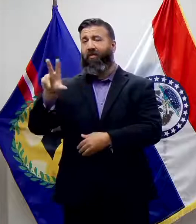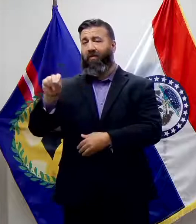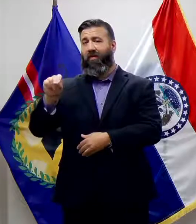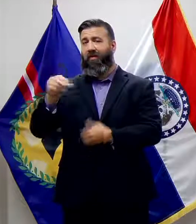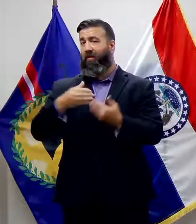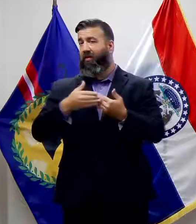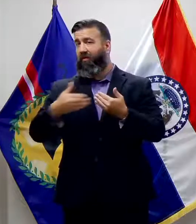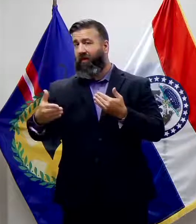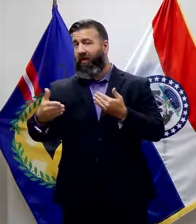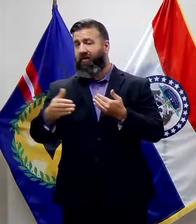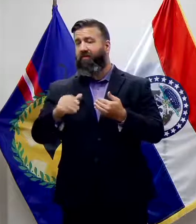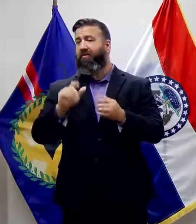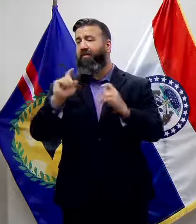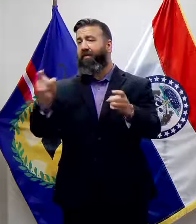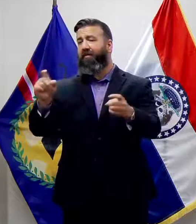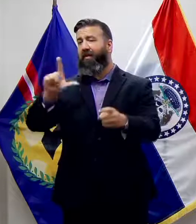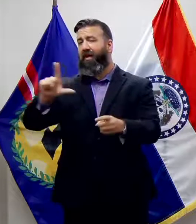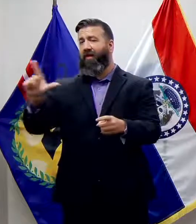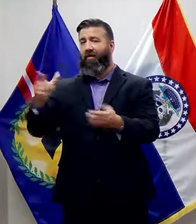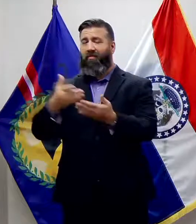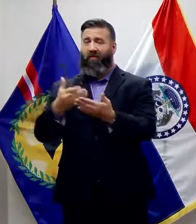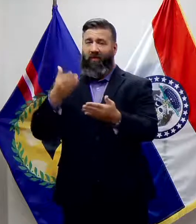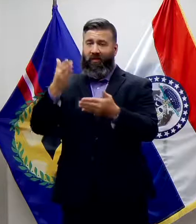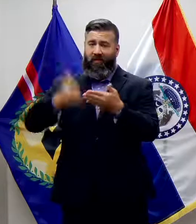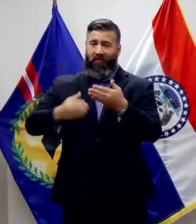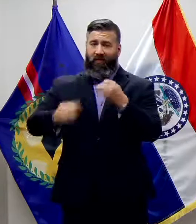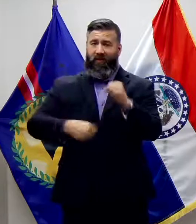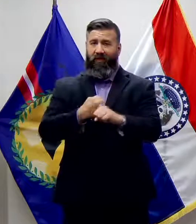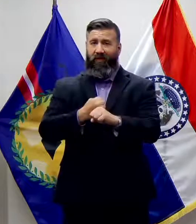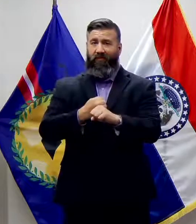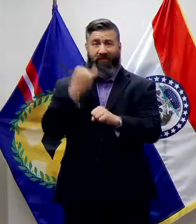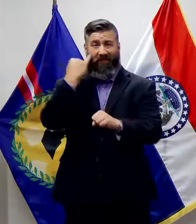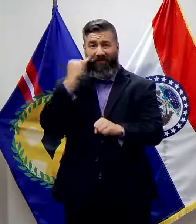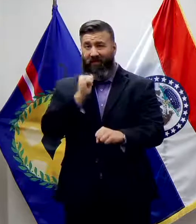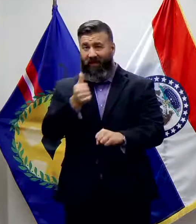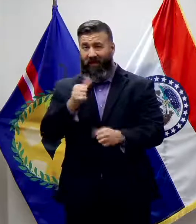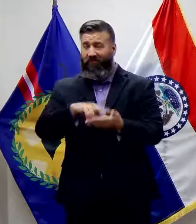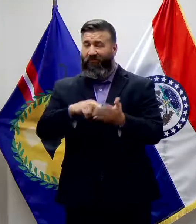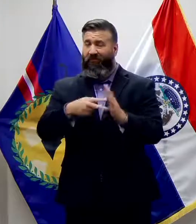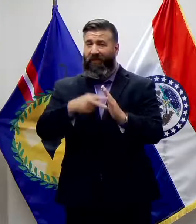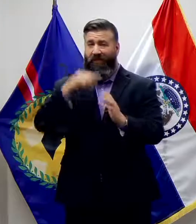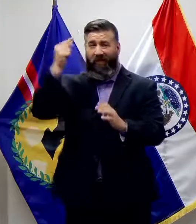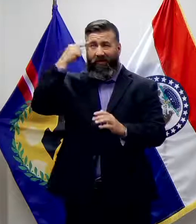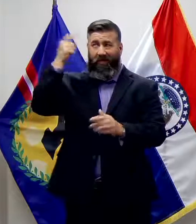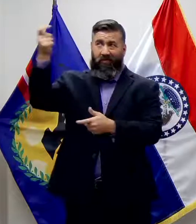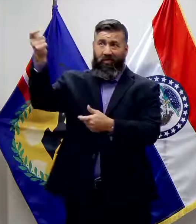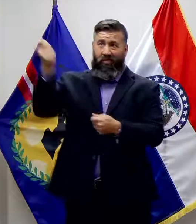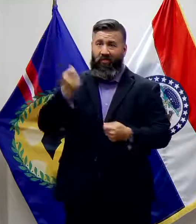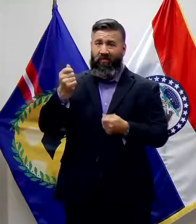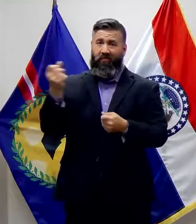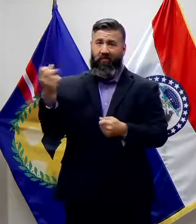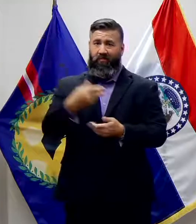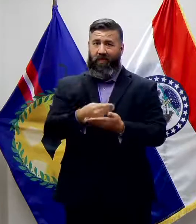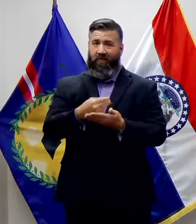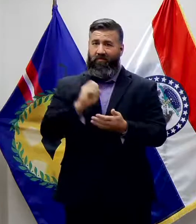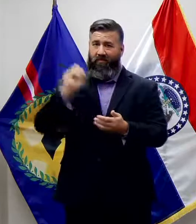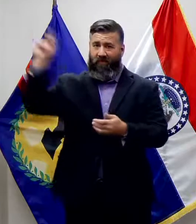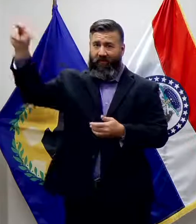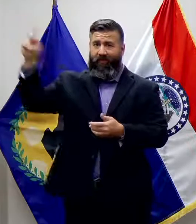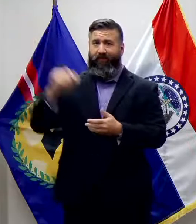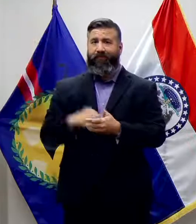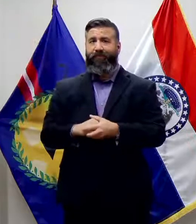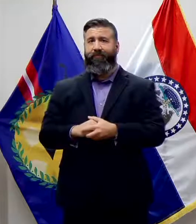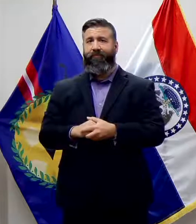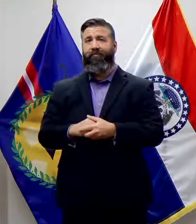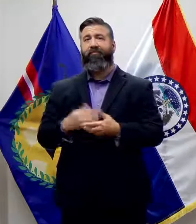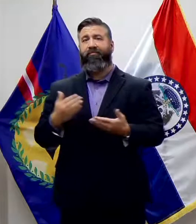year. Otherwise, the funds would be pulled back. I'm happy to report that we have issued more than $18 million in